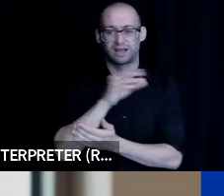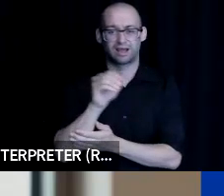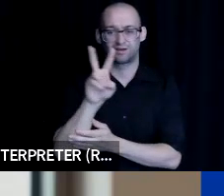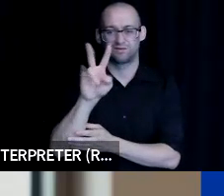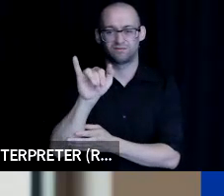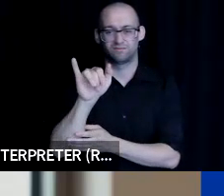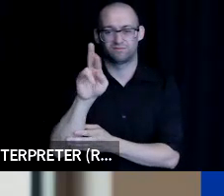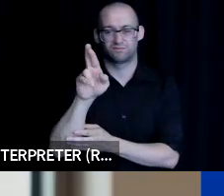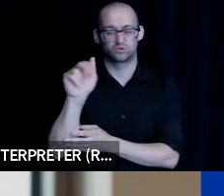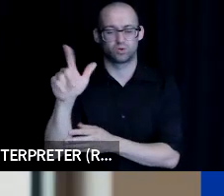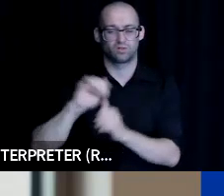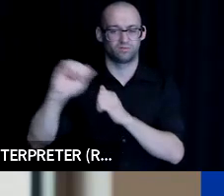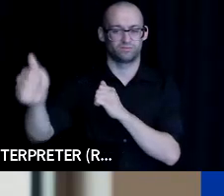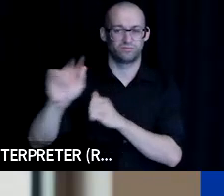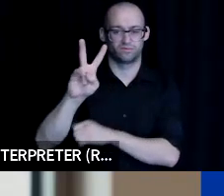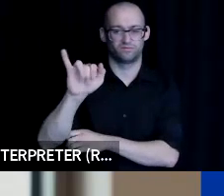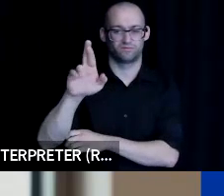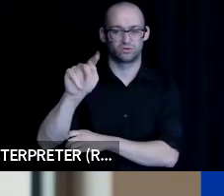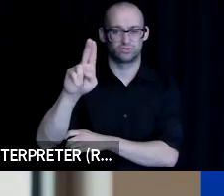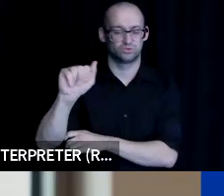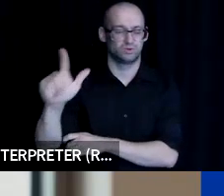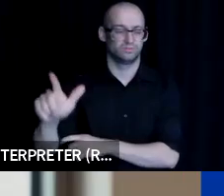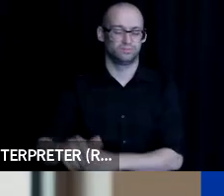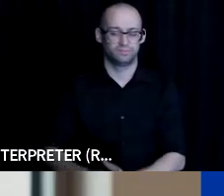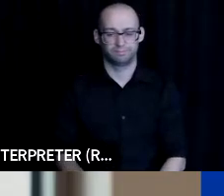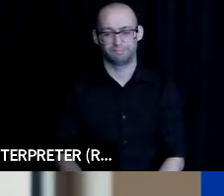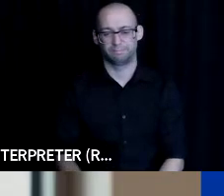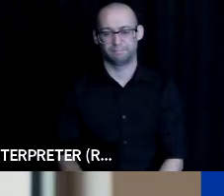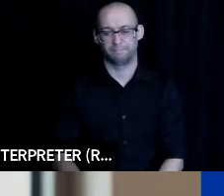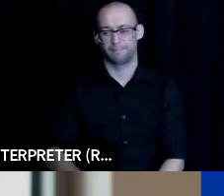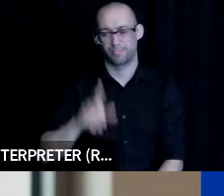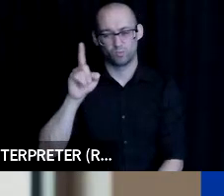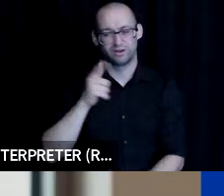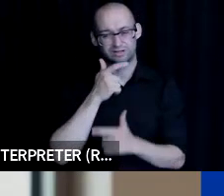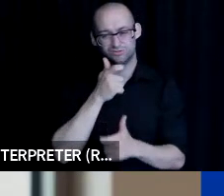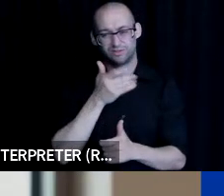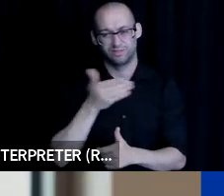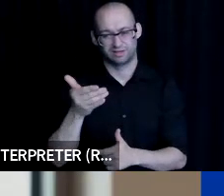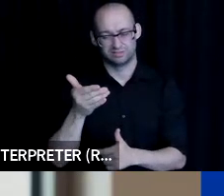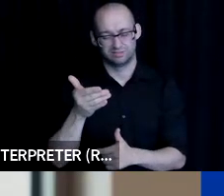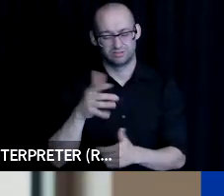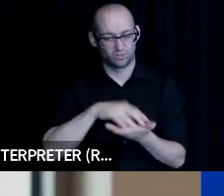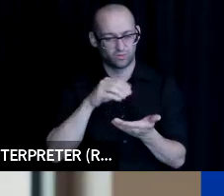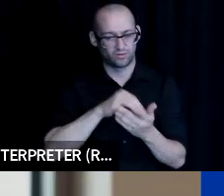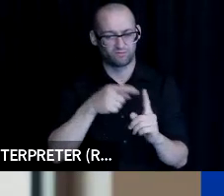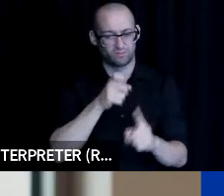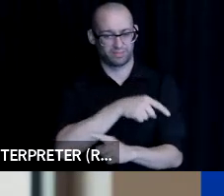virtually during COVID as well. One of the very interesting things that we took away from that was also